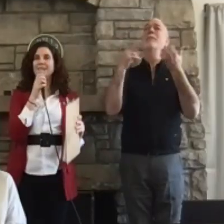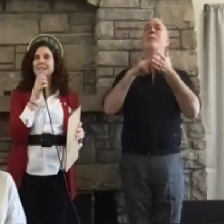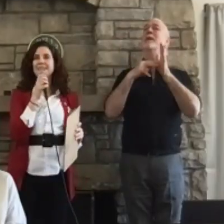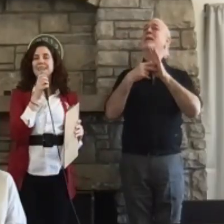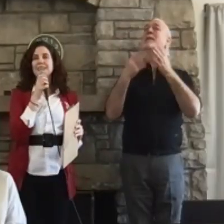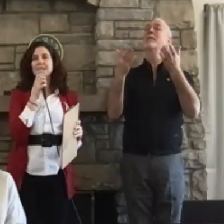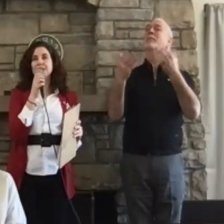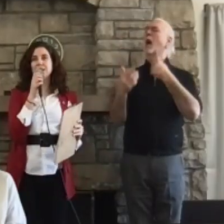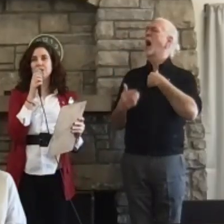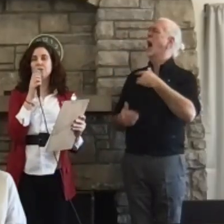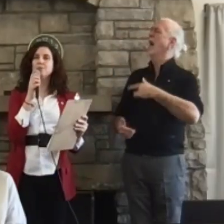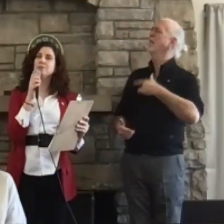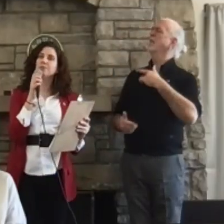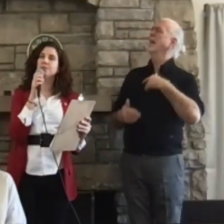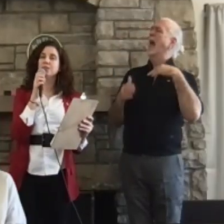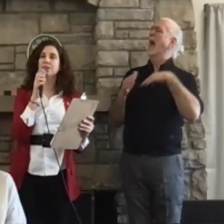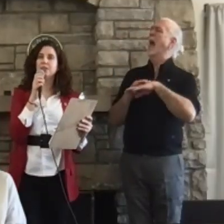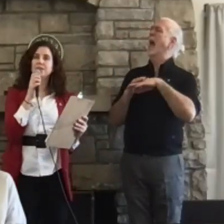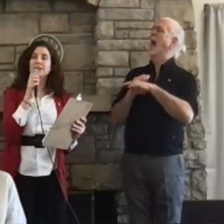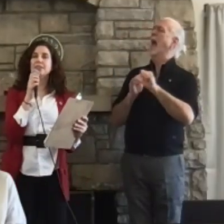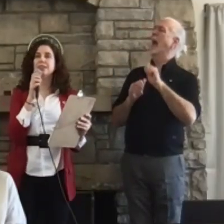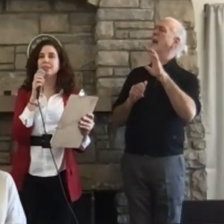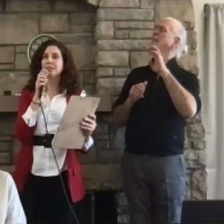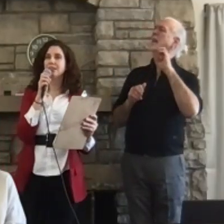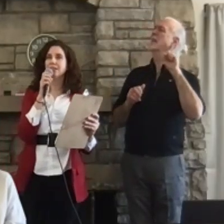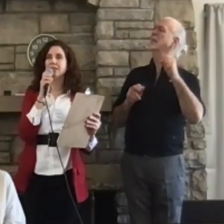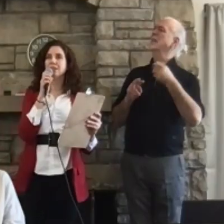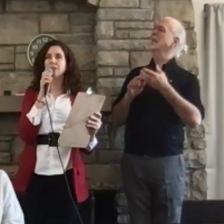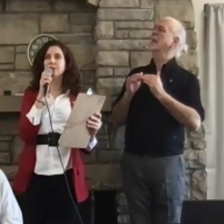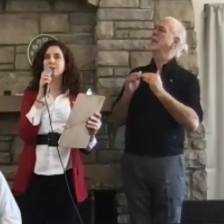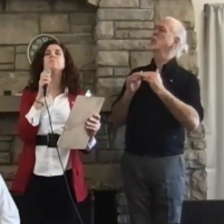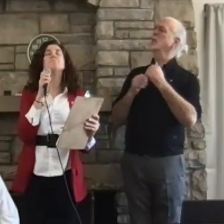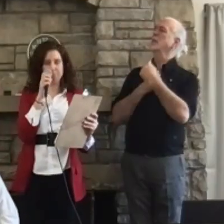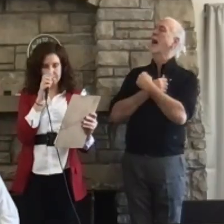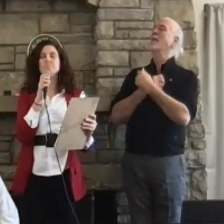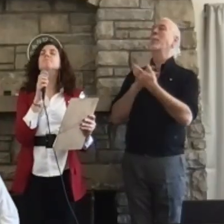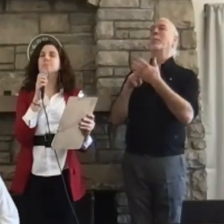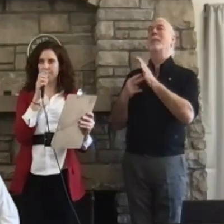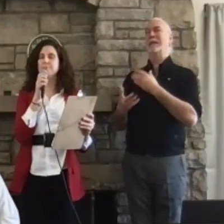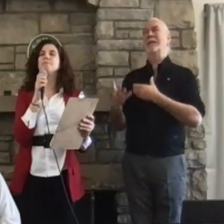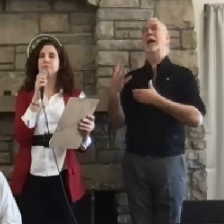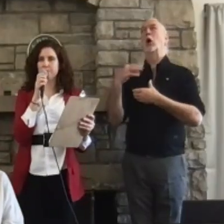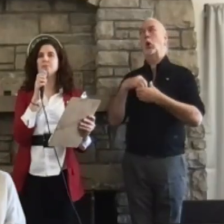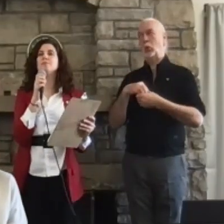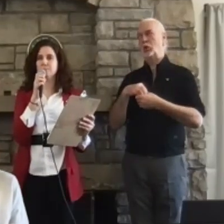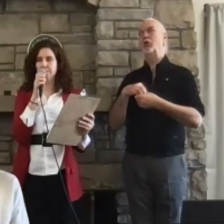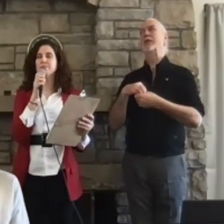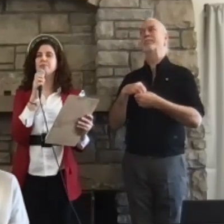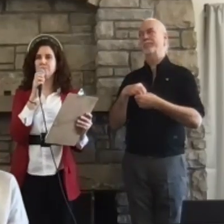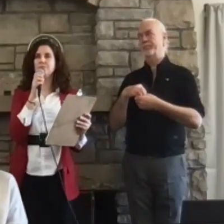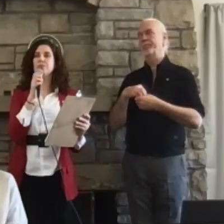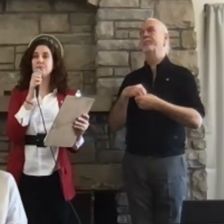ahead. I feel that access is love because it means inclusion and not